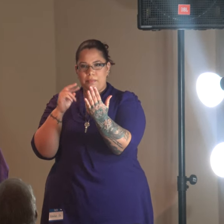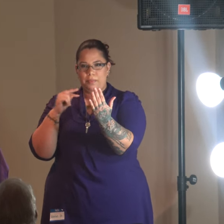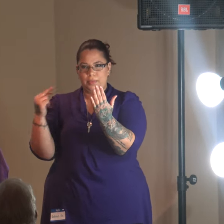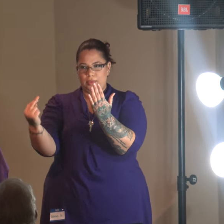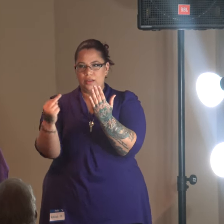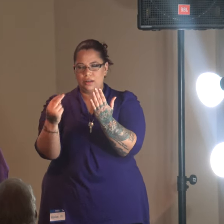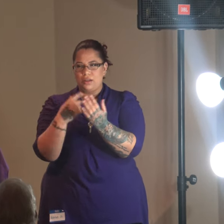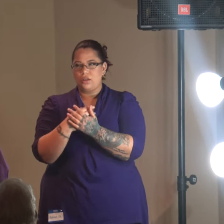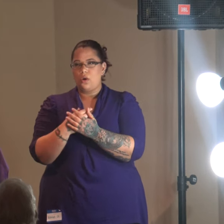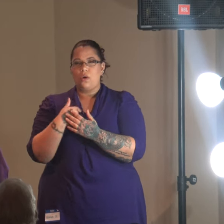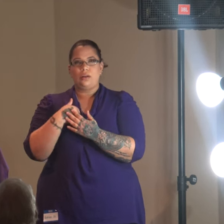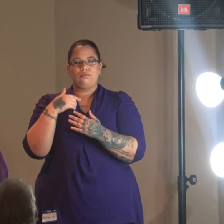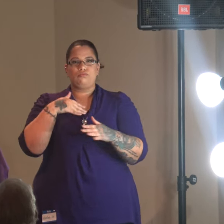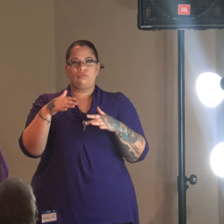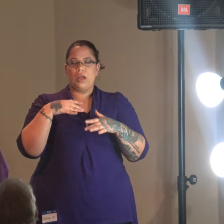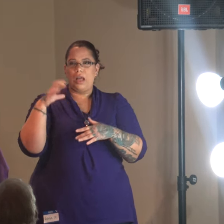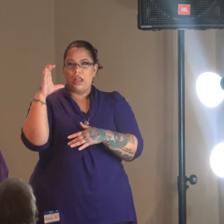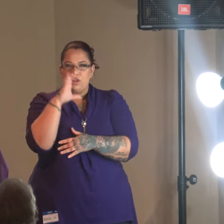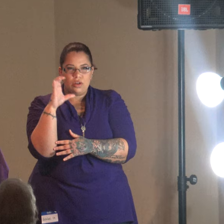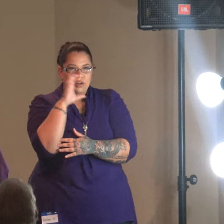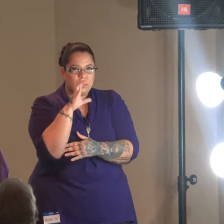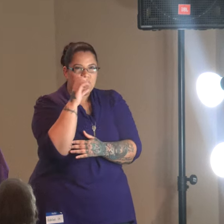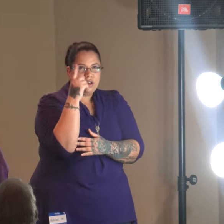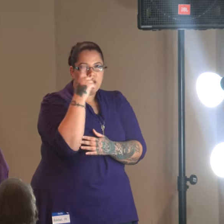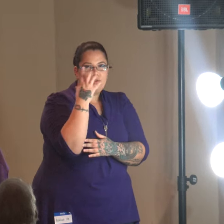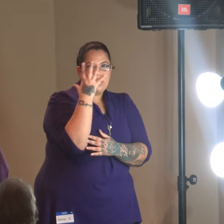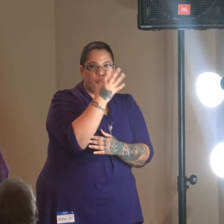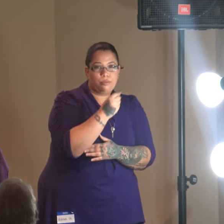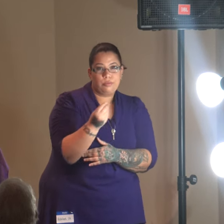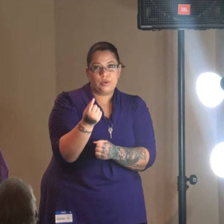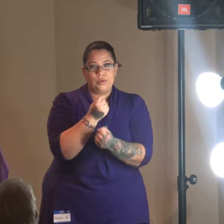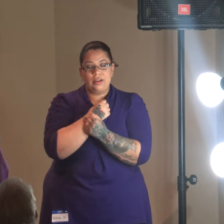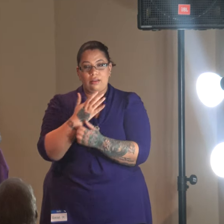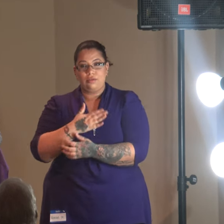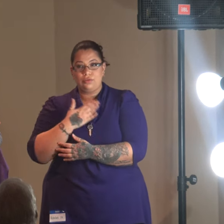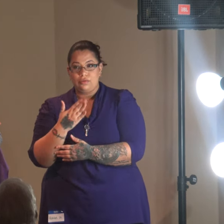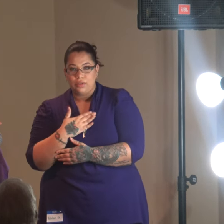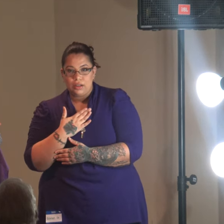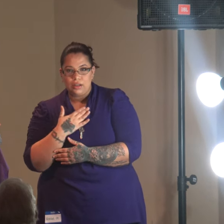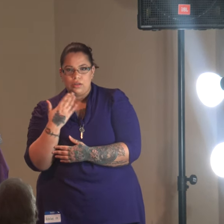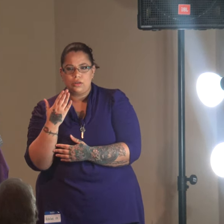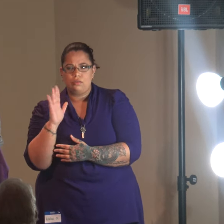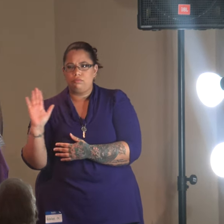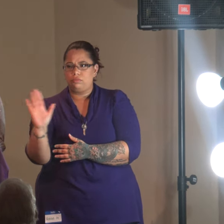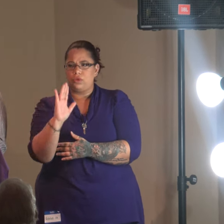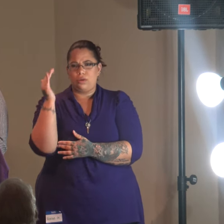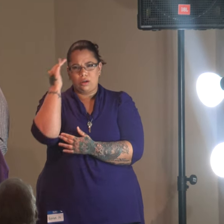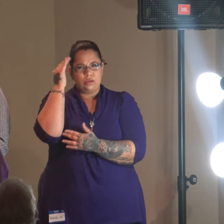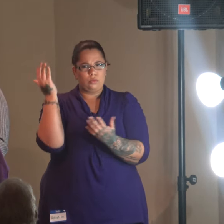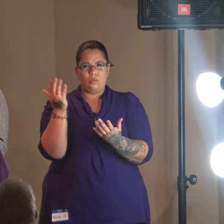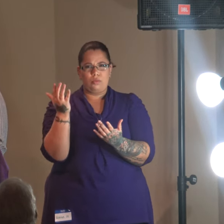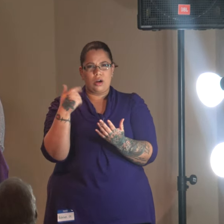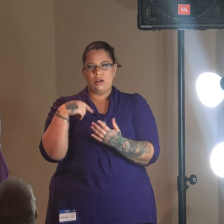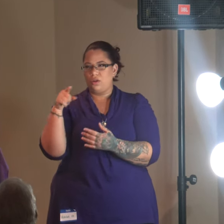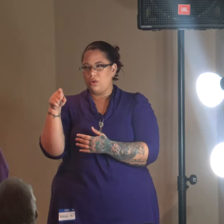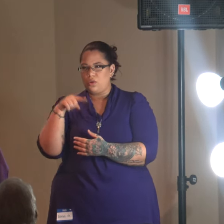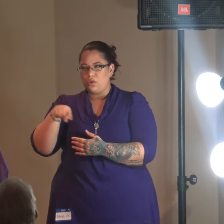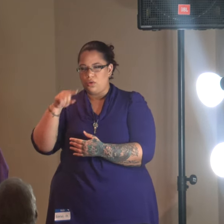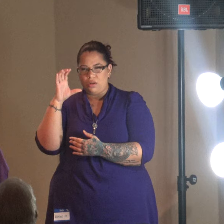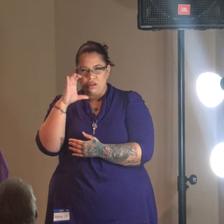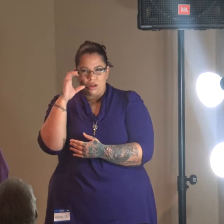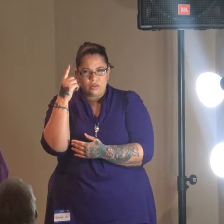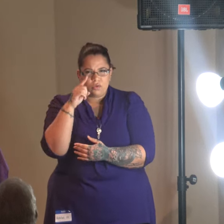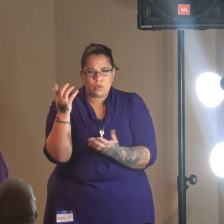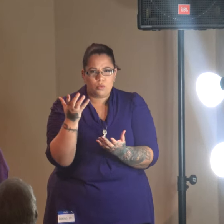day, looking for beauty, joy, love, and light. So, what's in your consciousness? What are you looking for? Because what